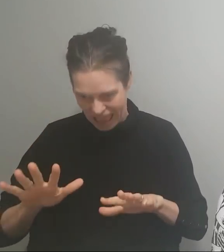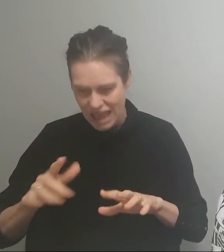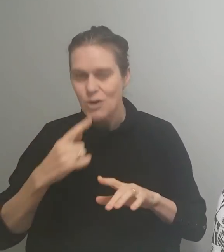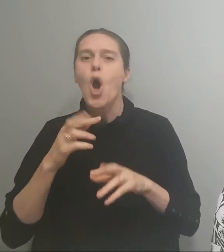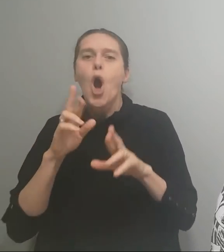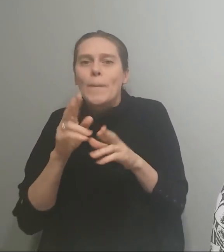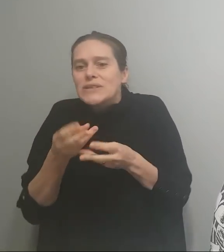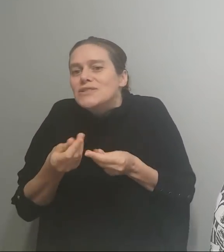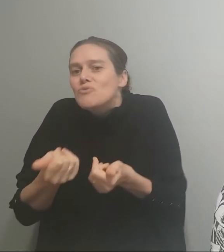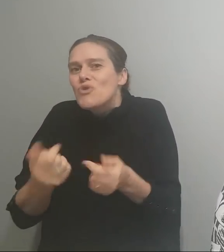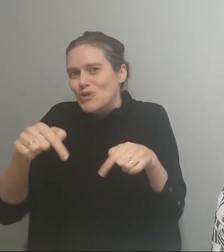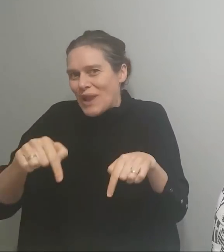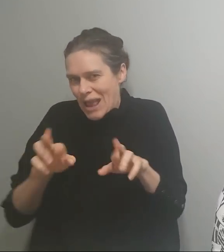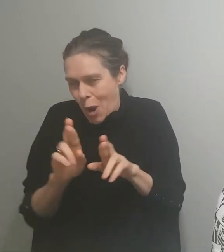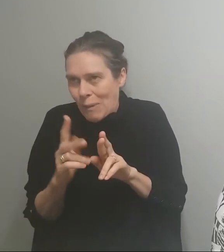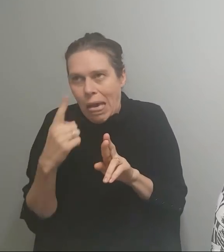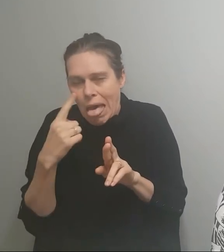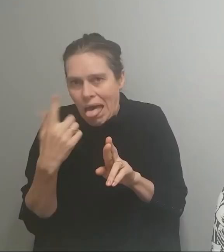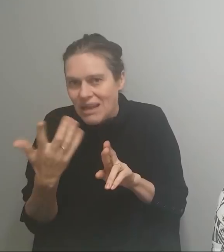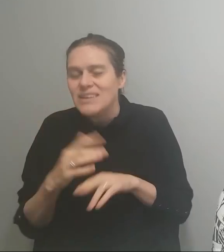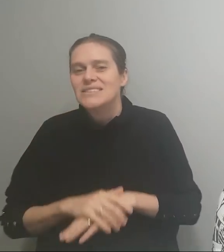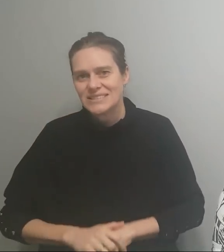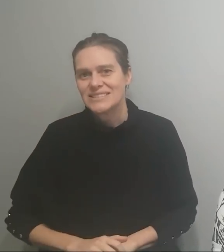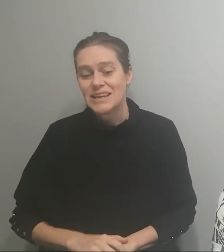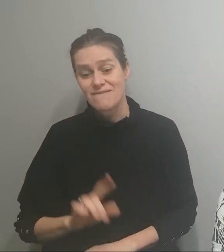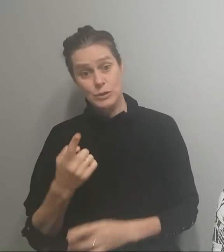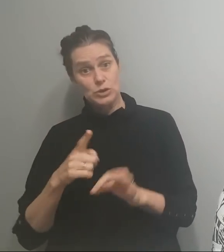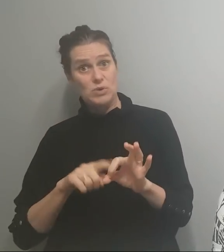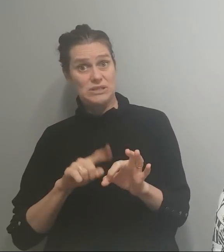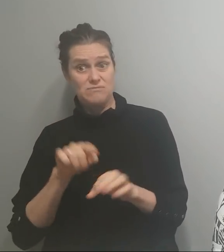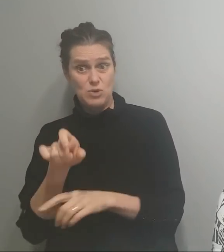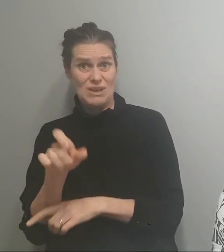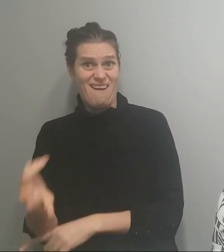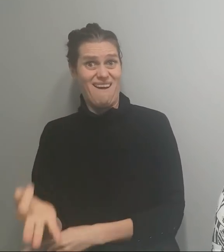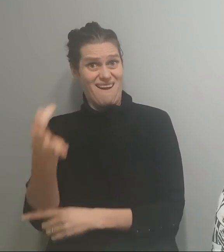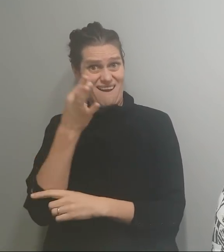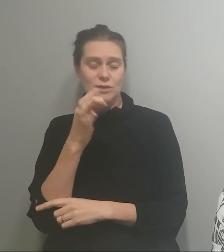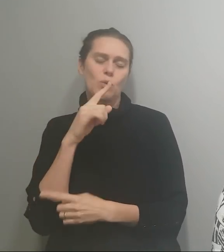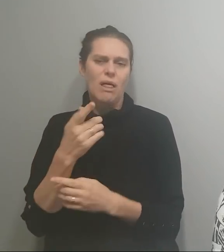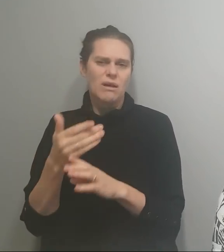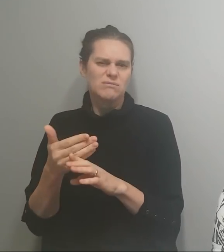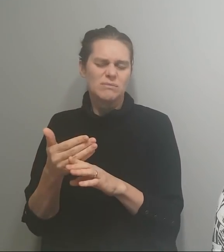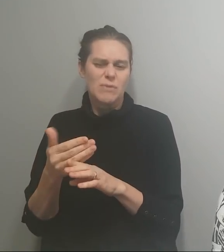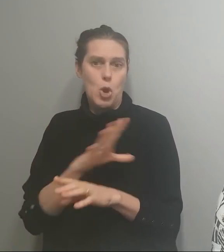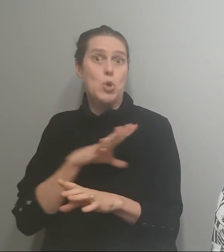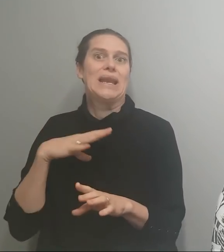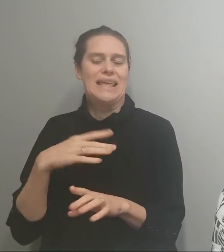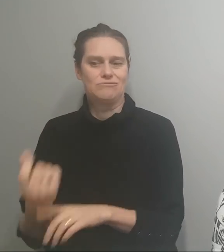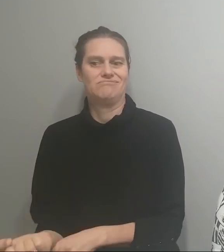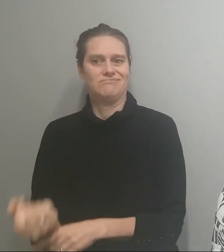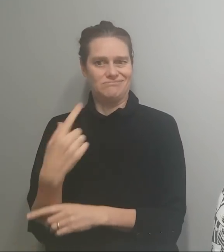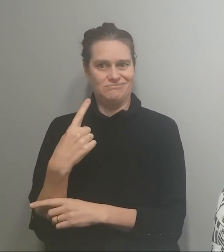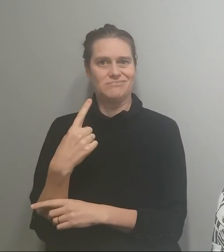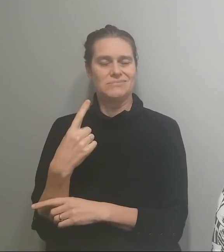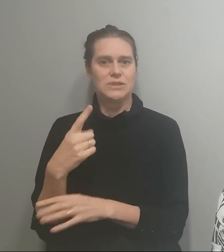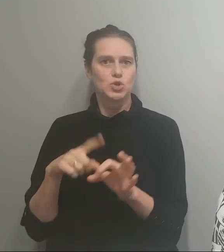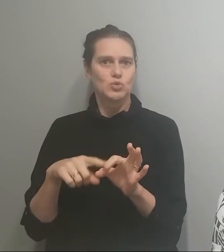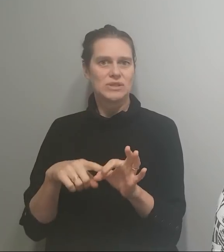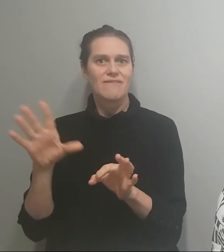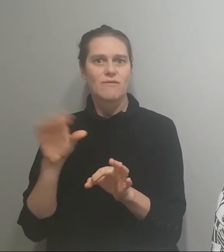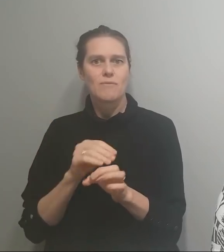today. So the first question I have was a question that was sent ahead of this session from the provider